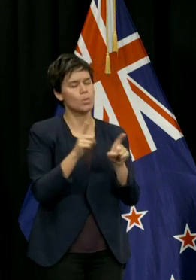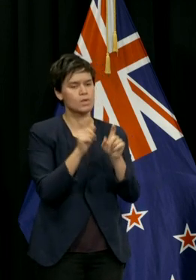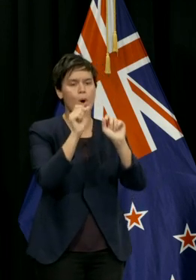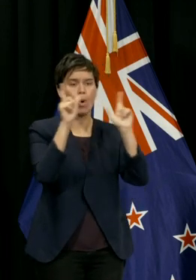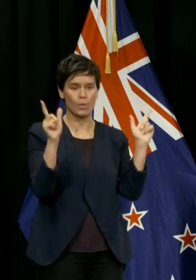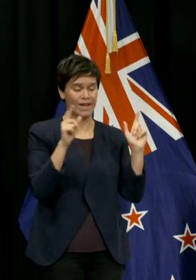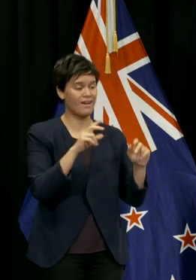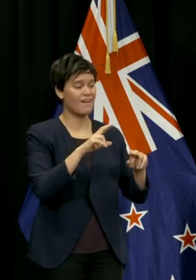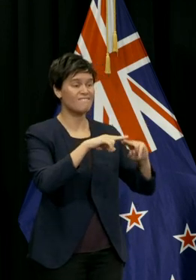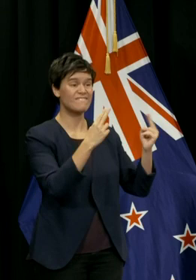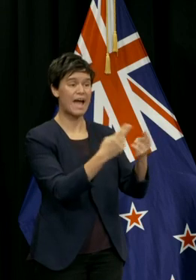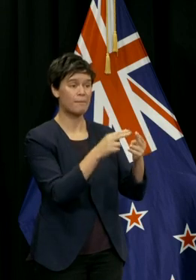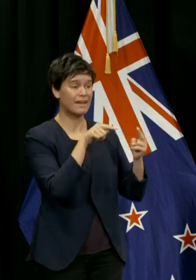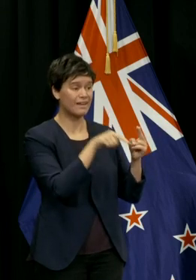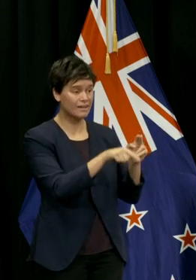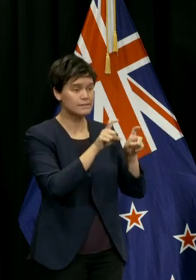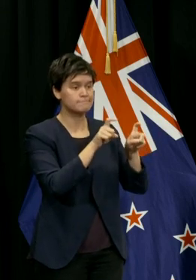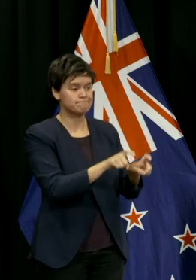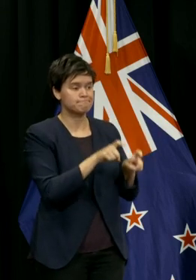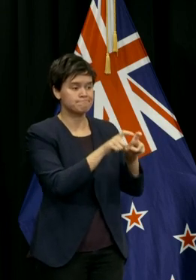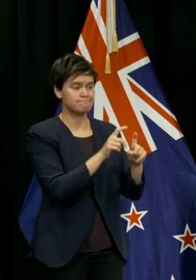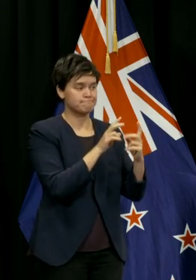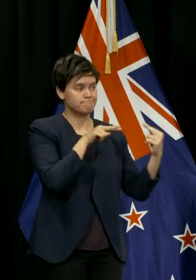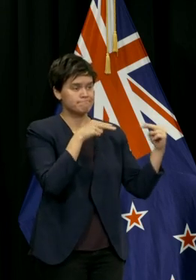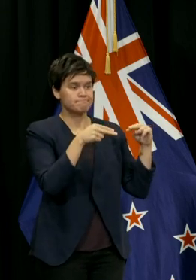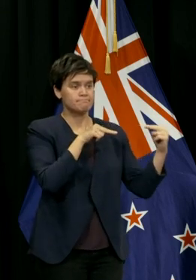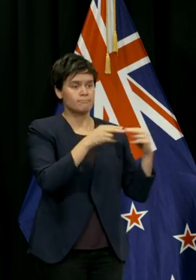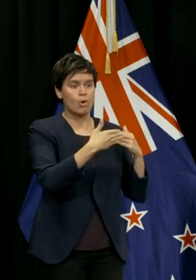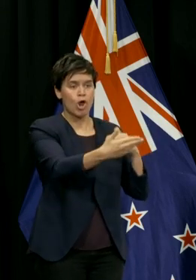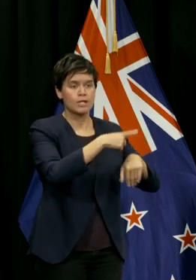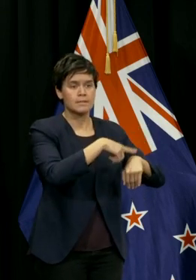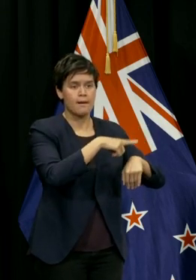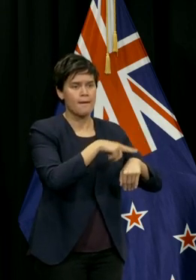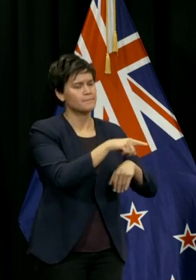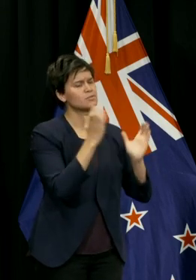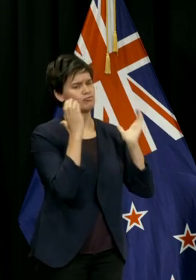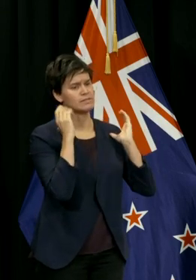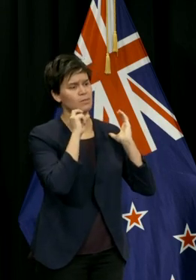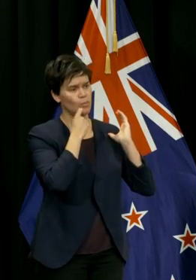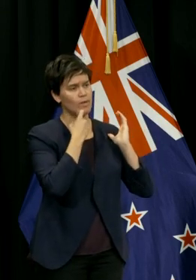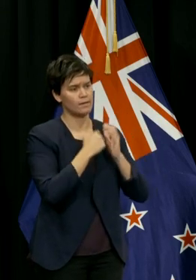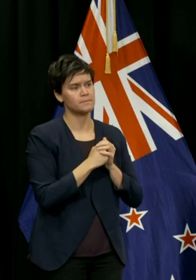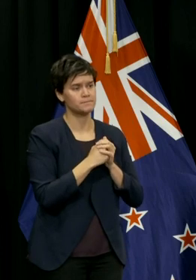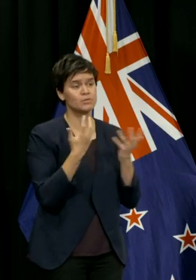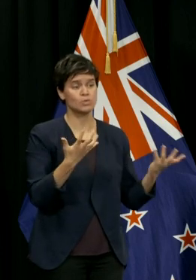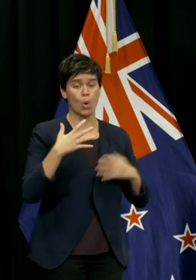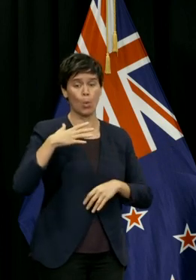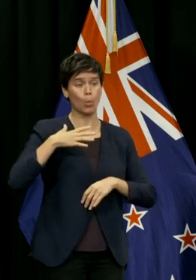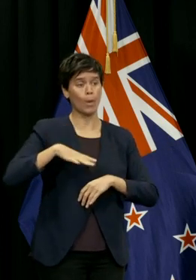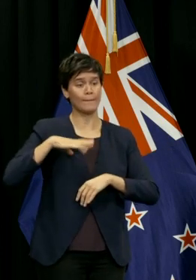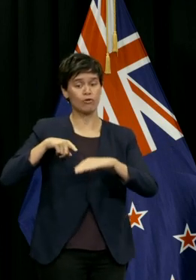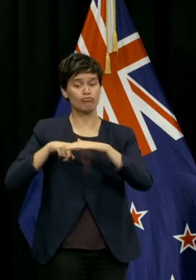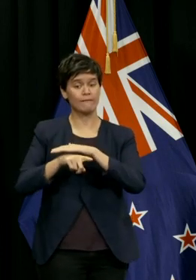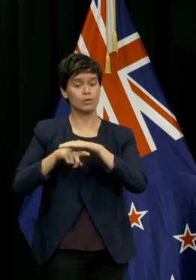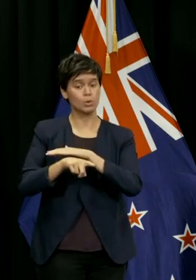for families staying in a confined space with each other for a long period of time. Women's Refuge will be a service that will receive